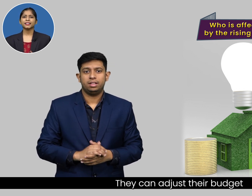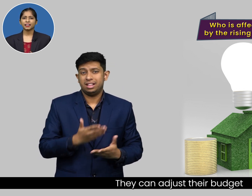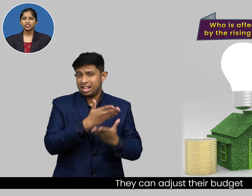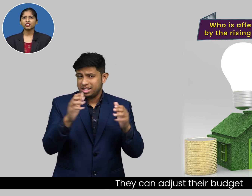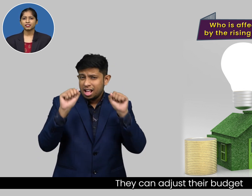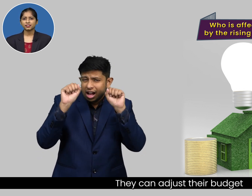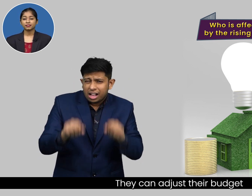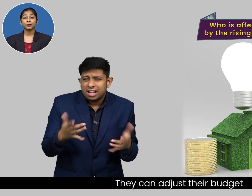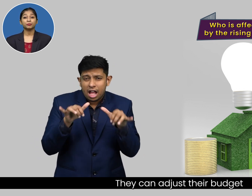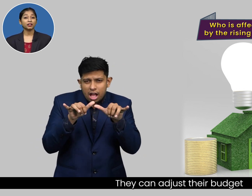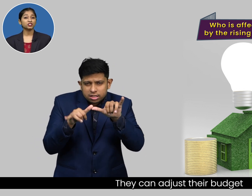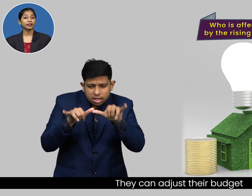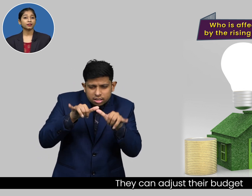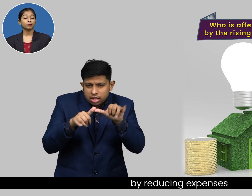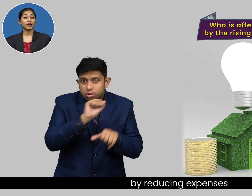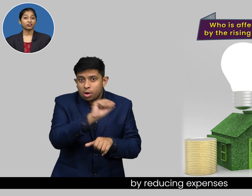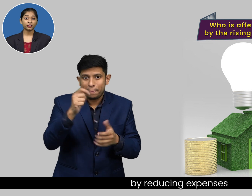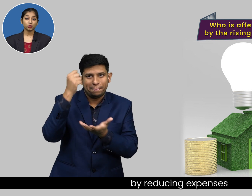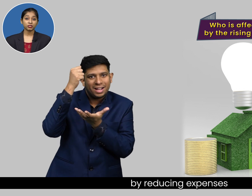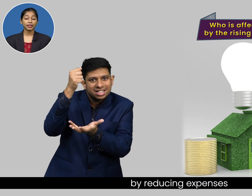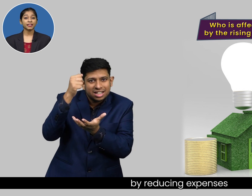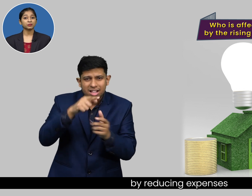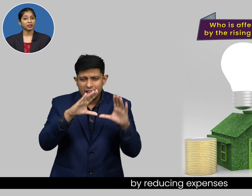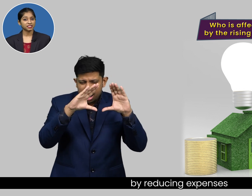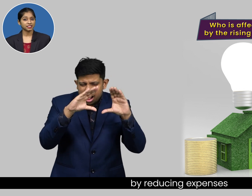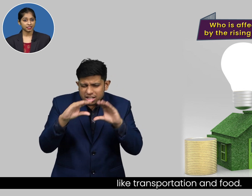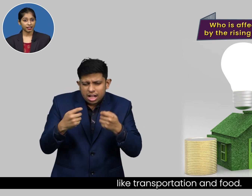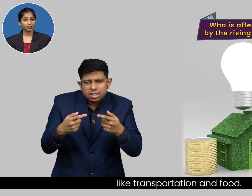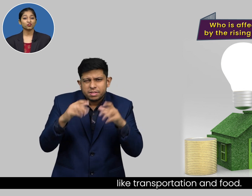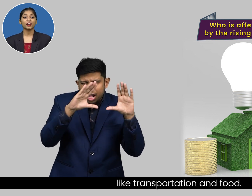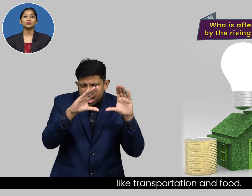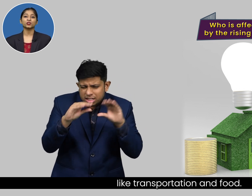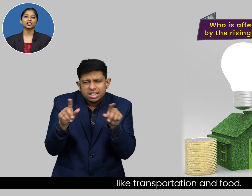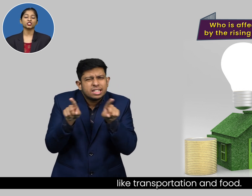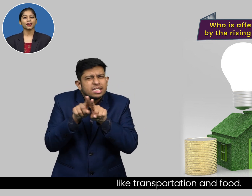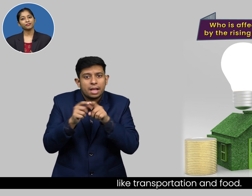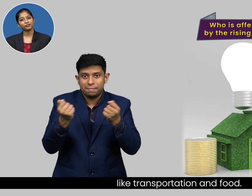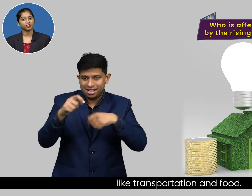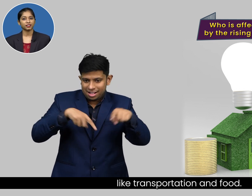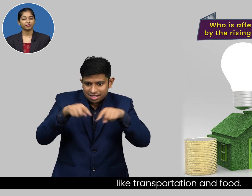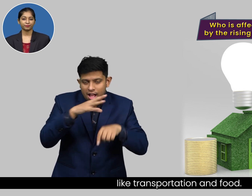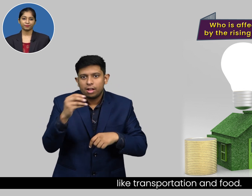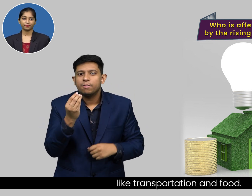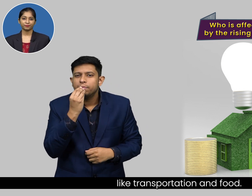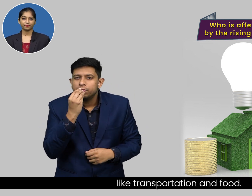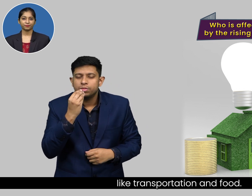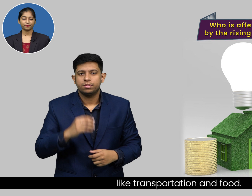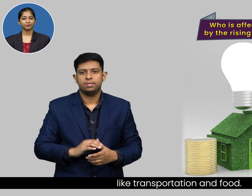They can adjust their budget by reducing expenses like transportation and food.